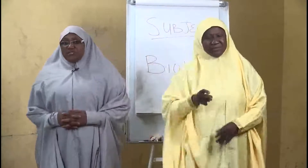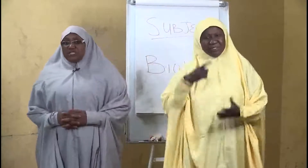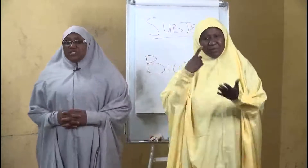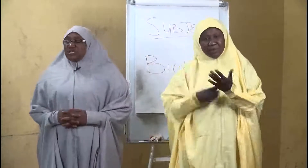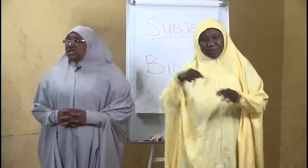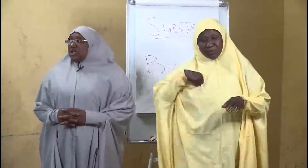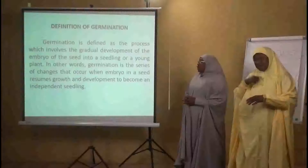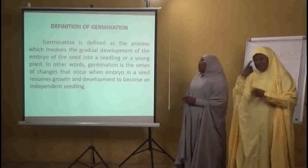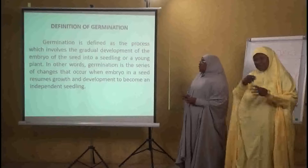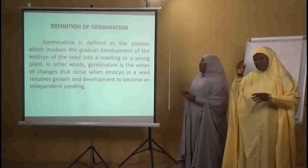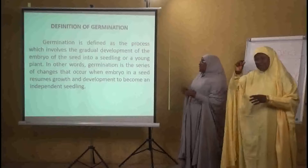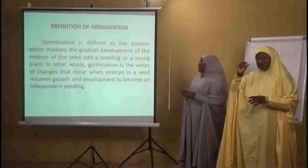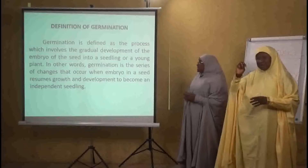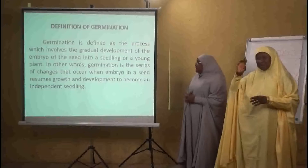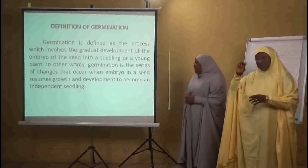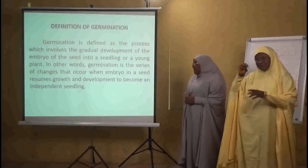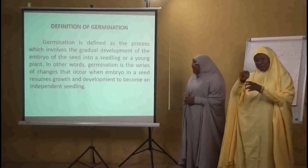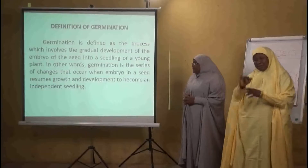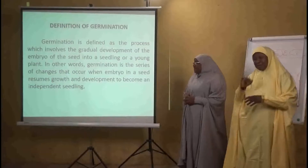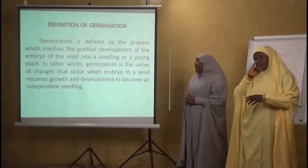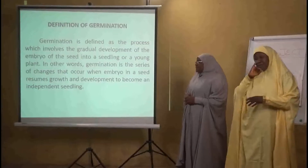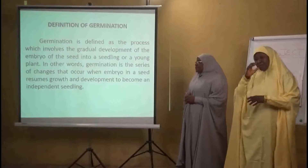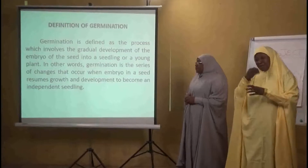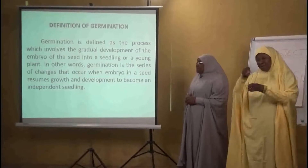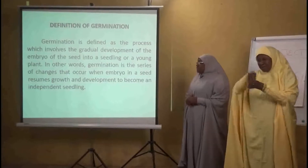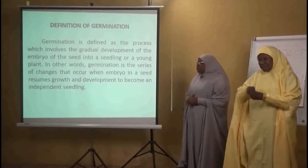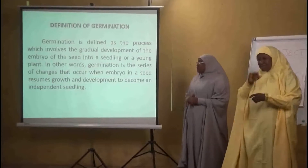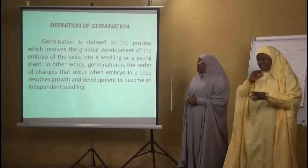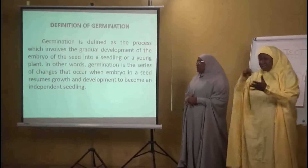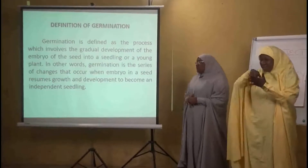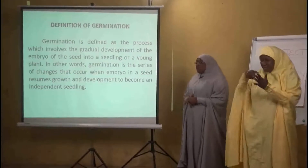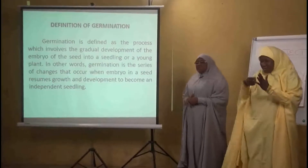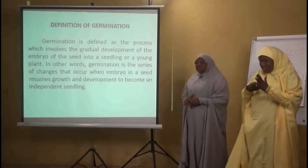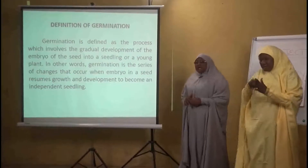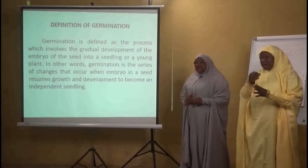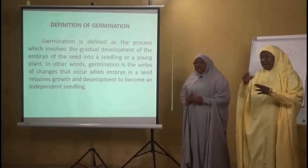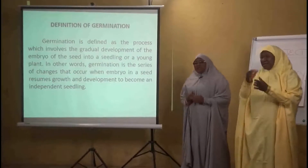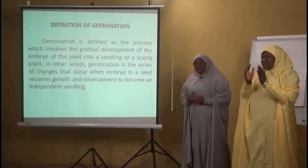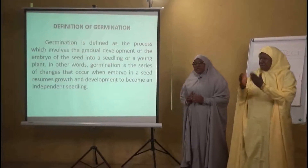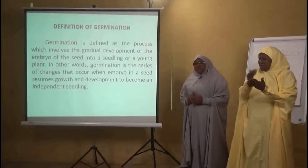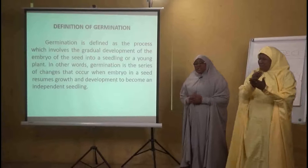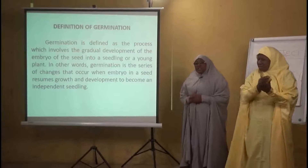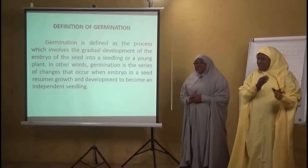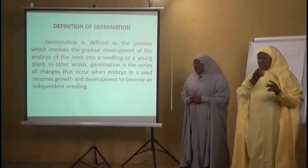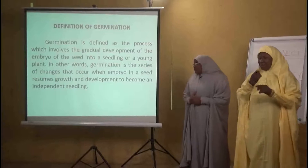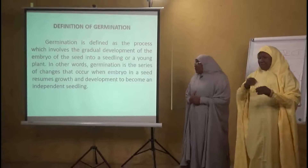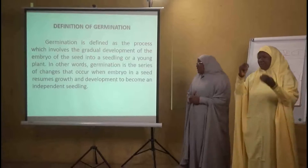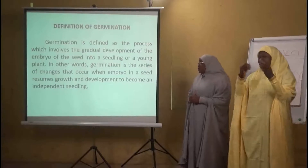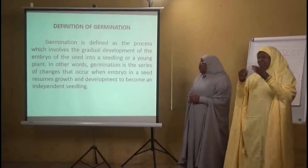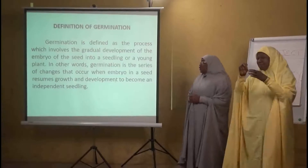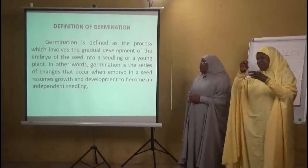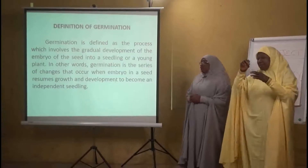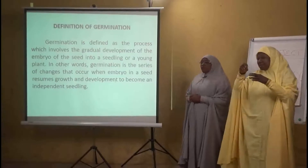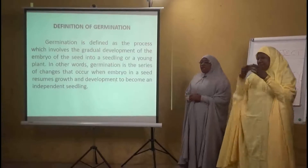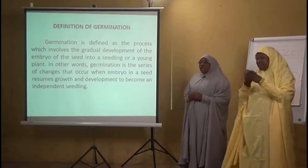of seed, it is defined as the process which involves the gradual